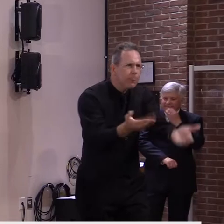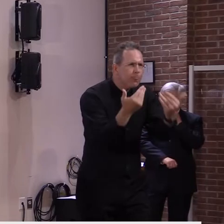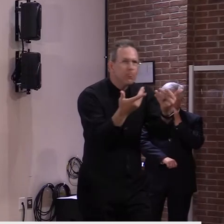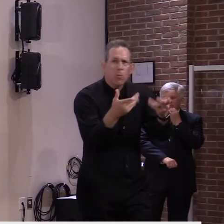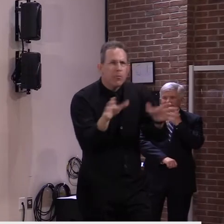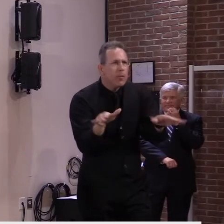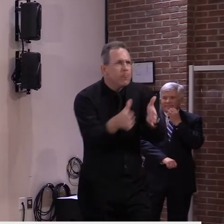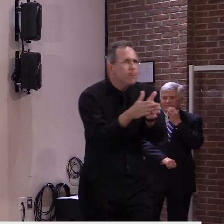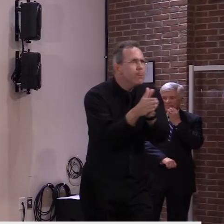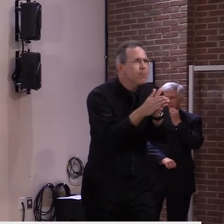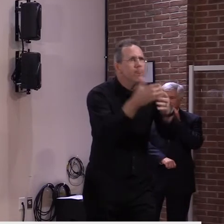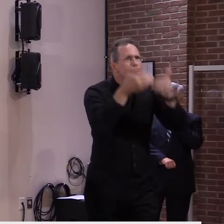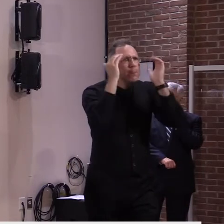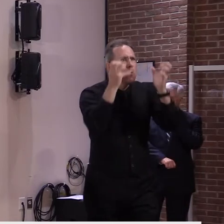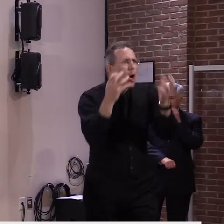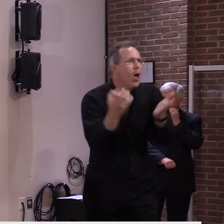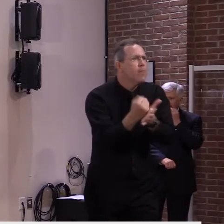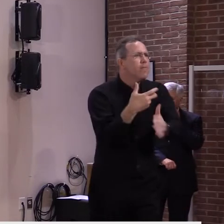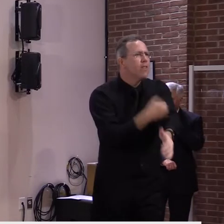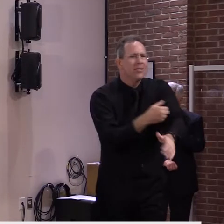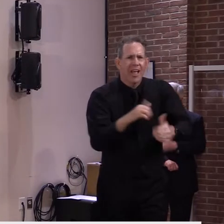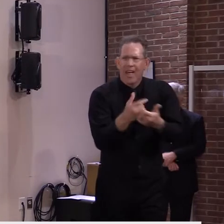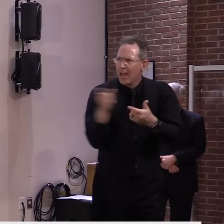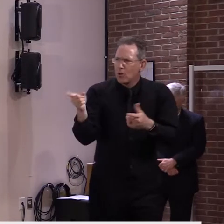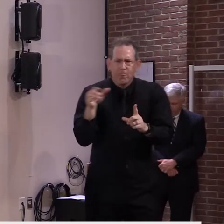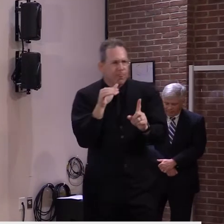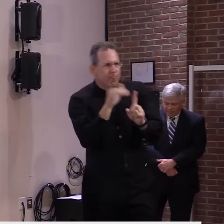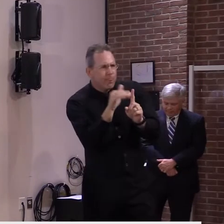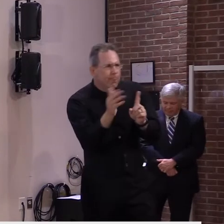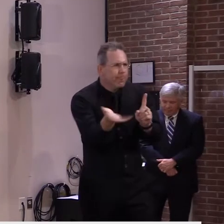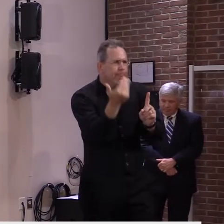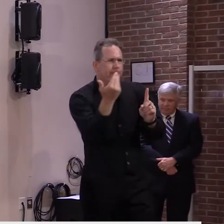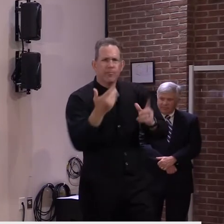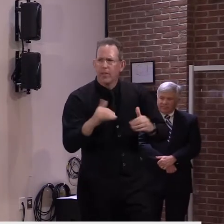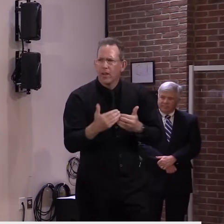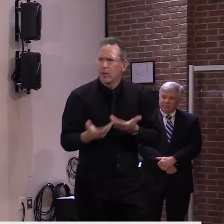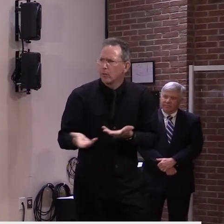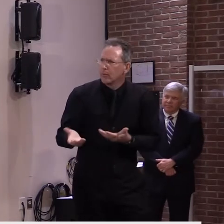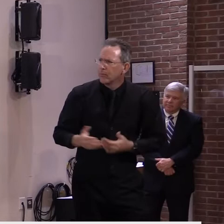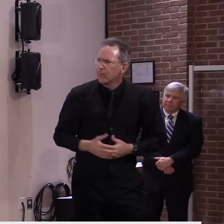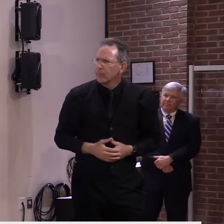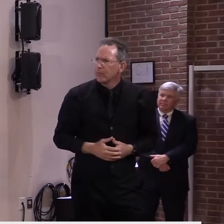next handful of weeks if, you know, other than purely being vaccinated,